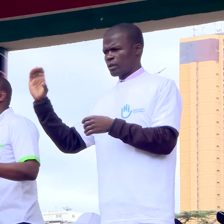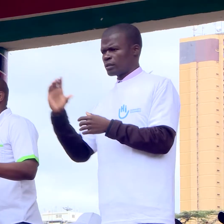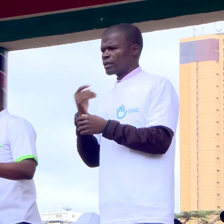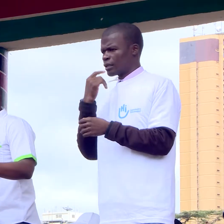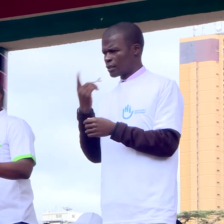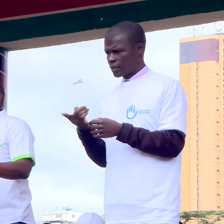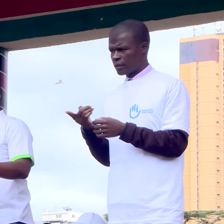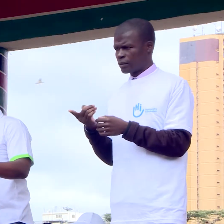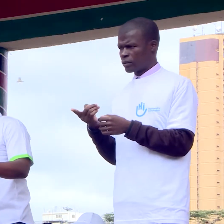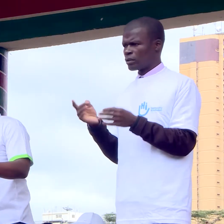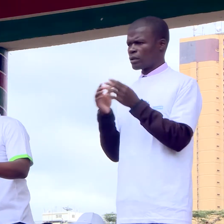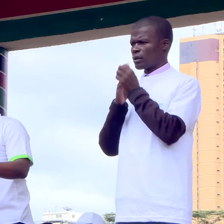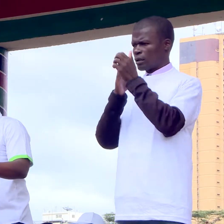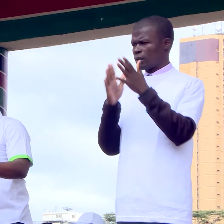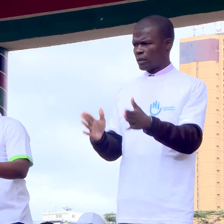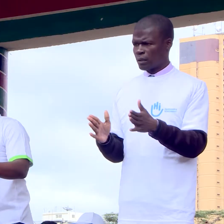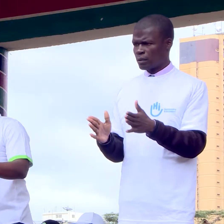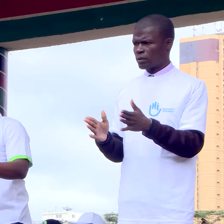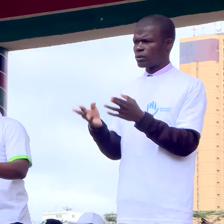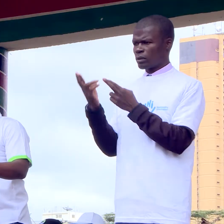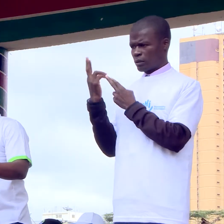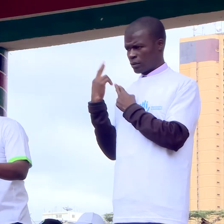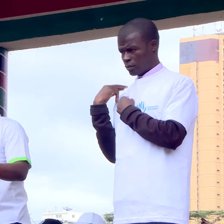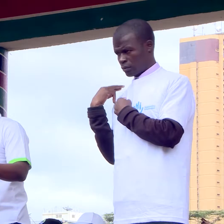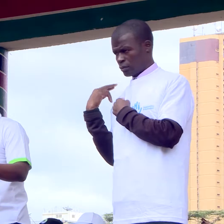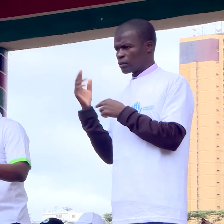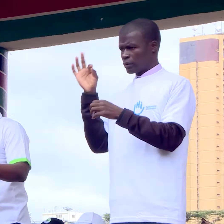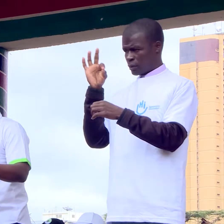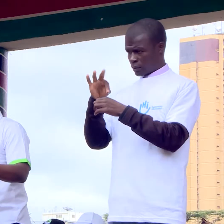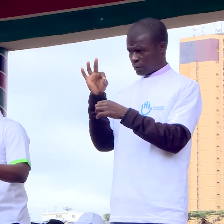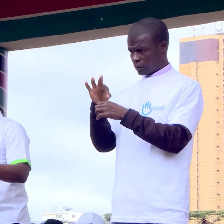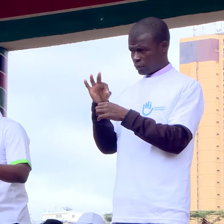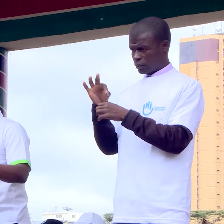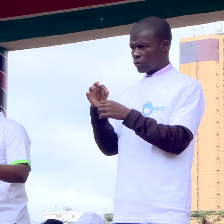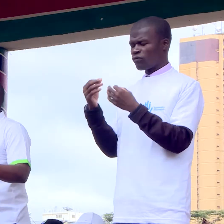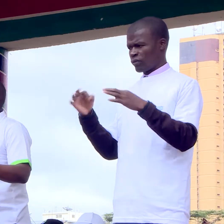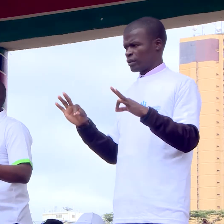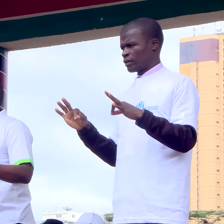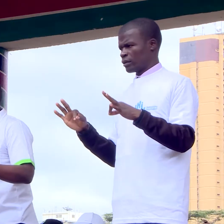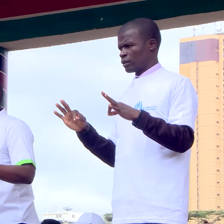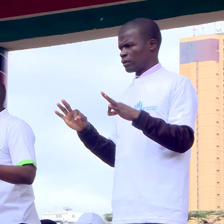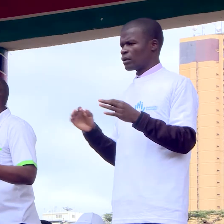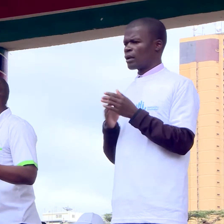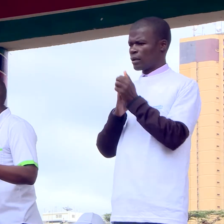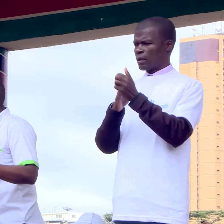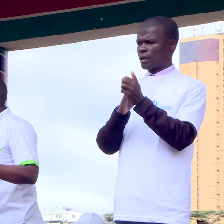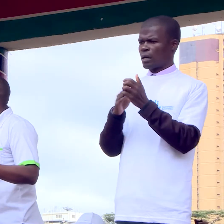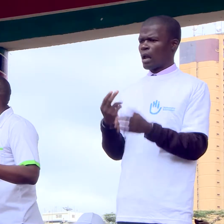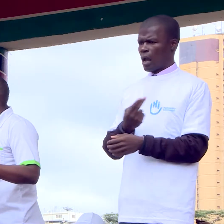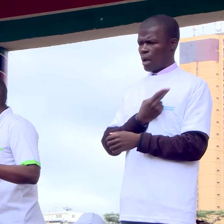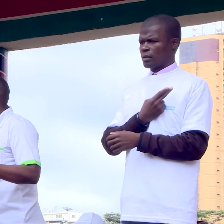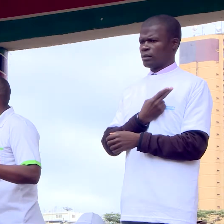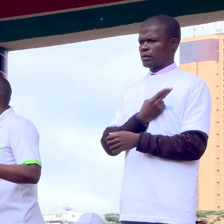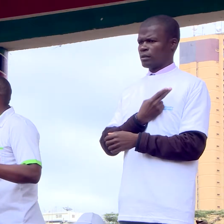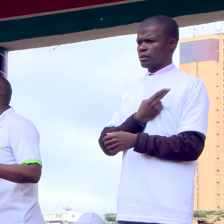say, leaders of integrity, credible elections. That was our theme, and it guided us for a